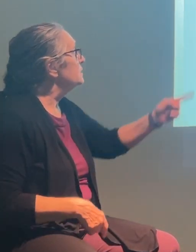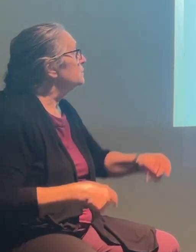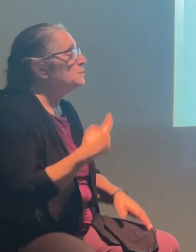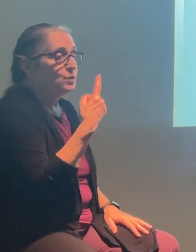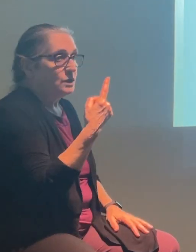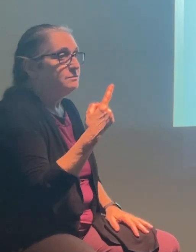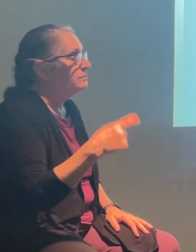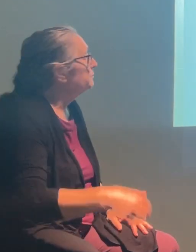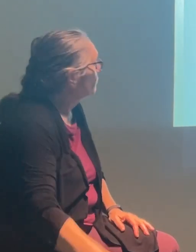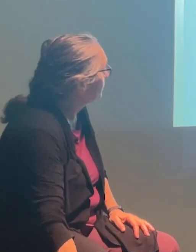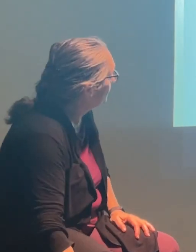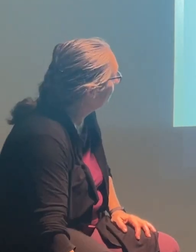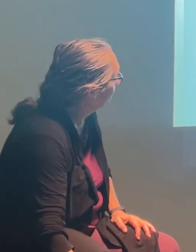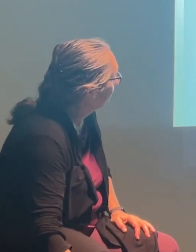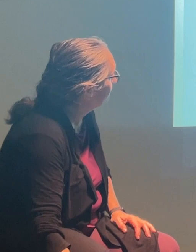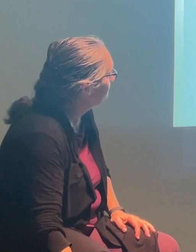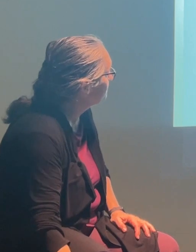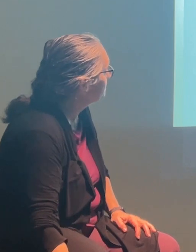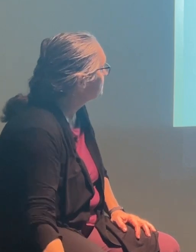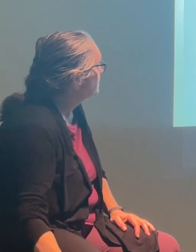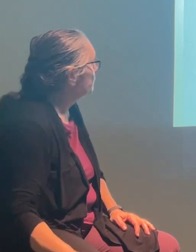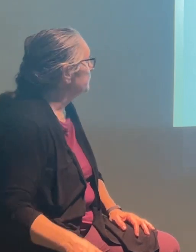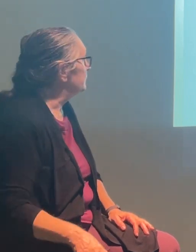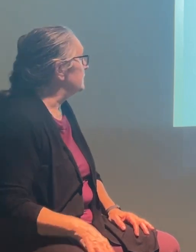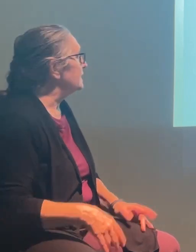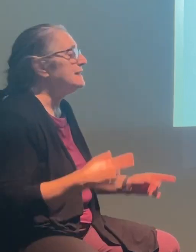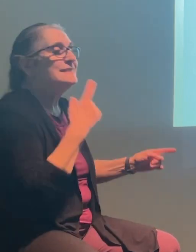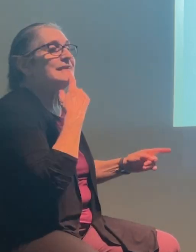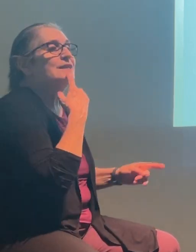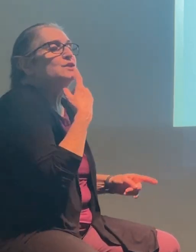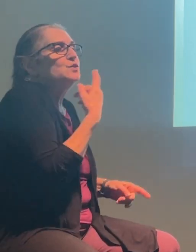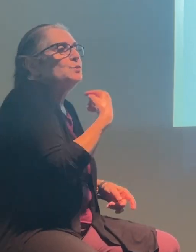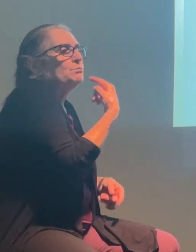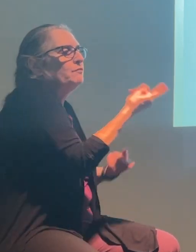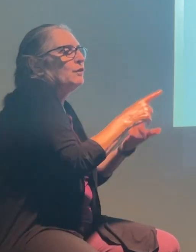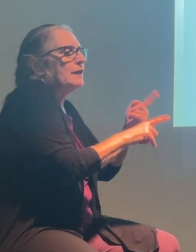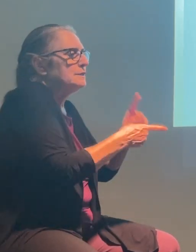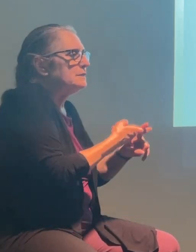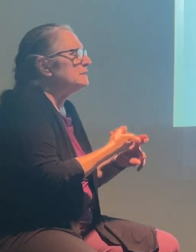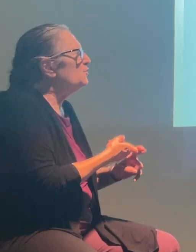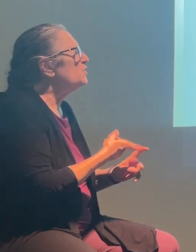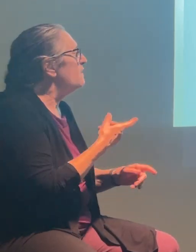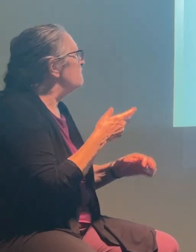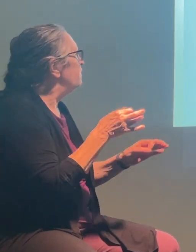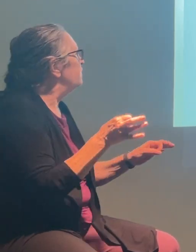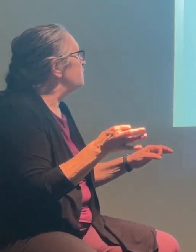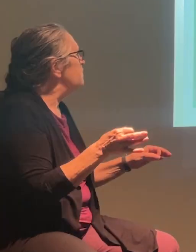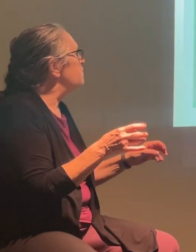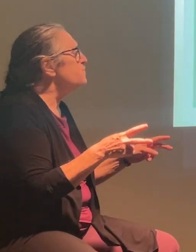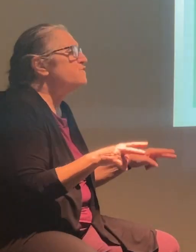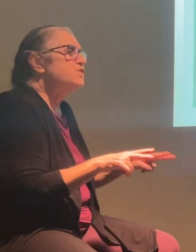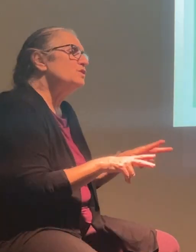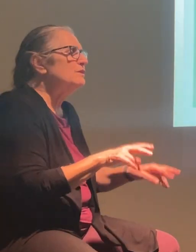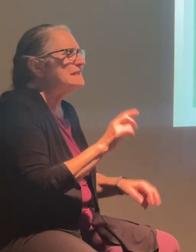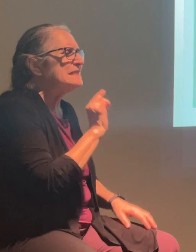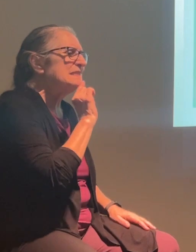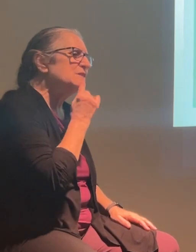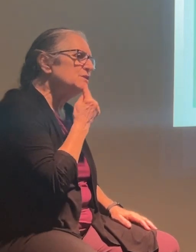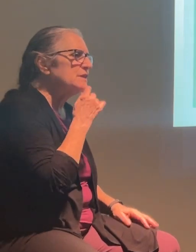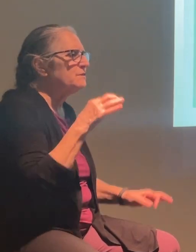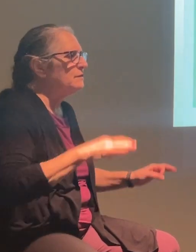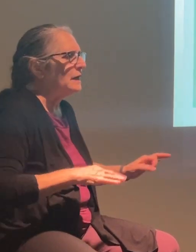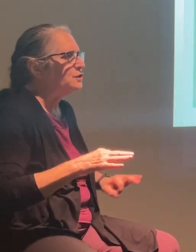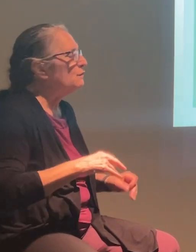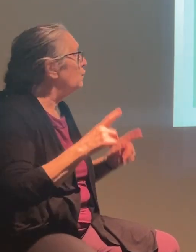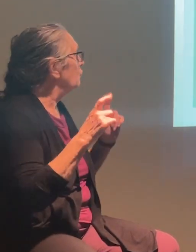1911. So he mentioned to friends that it was the first serious fashion photographs he ever made. These are